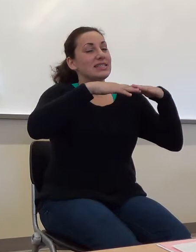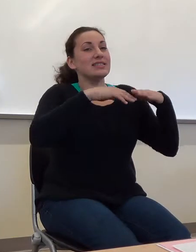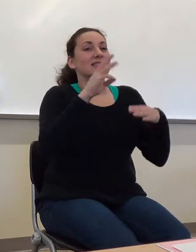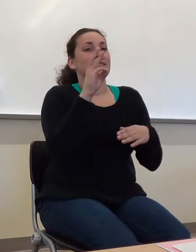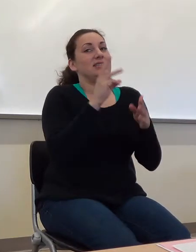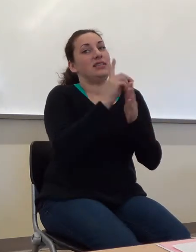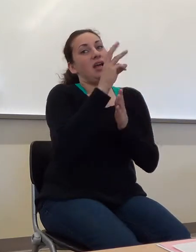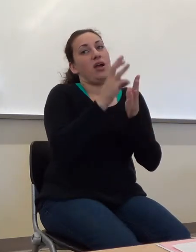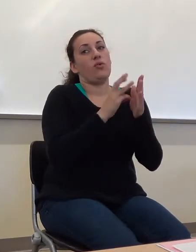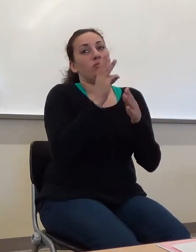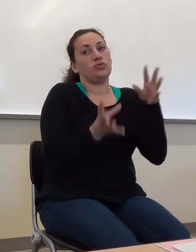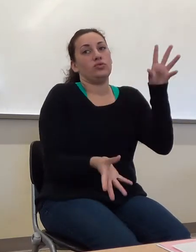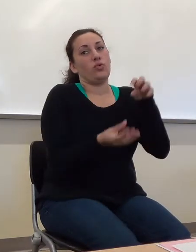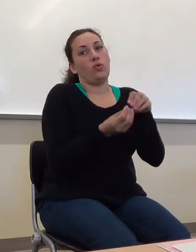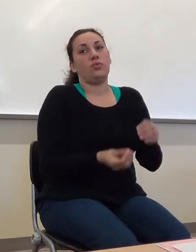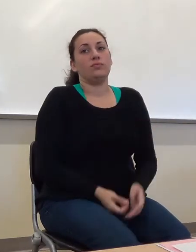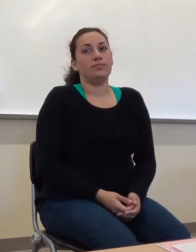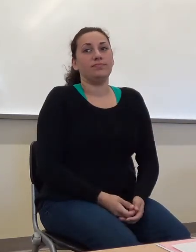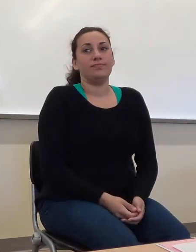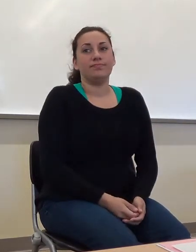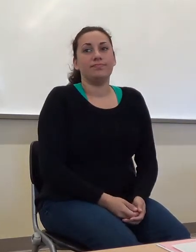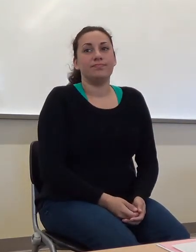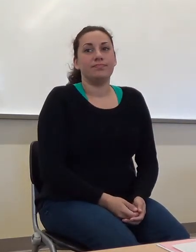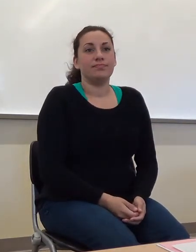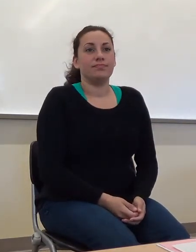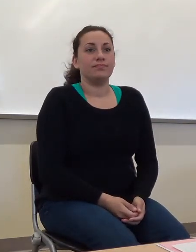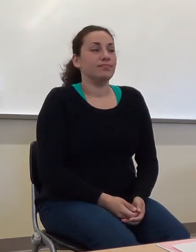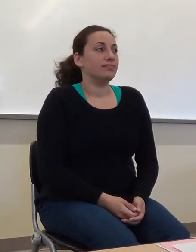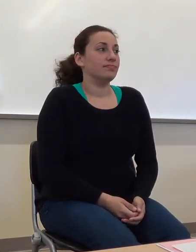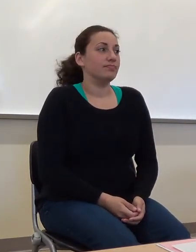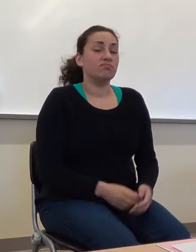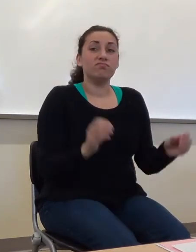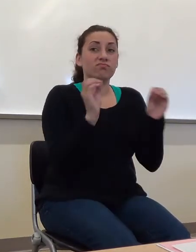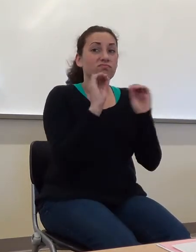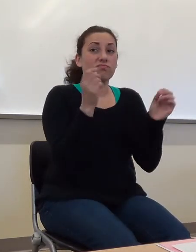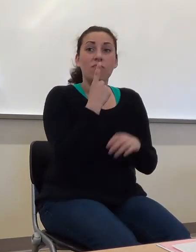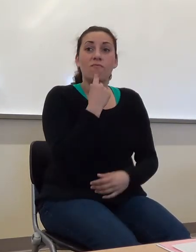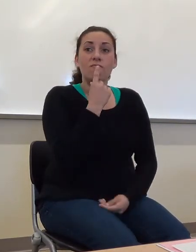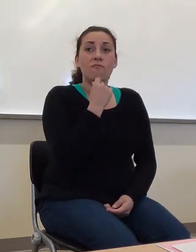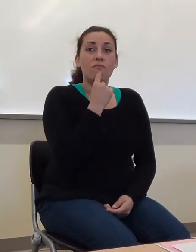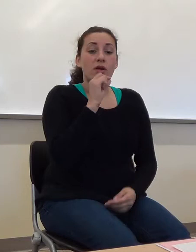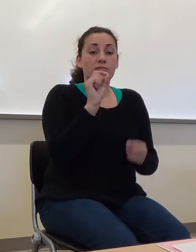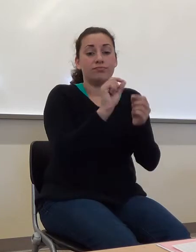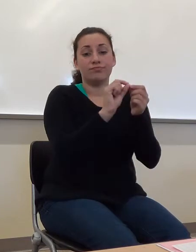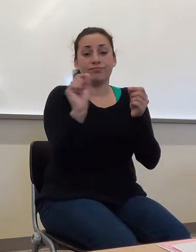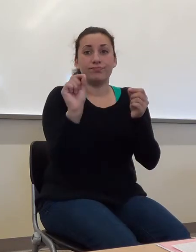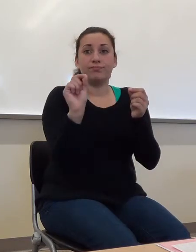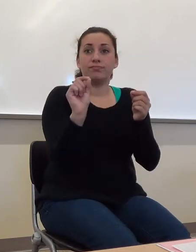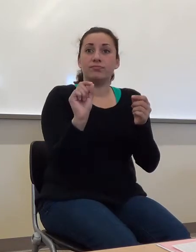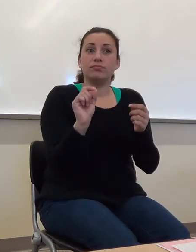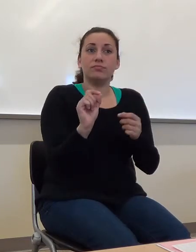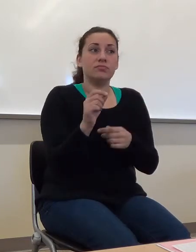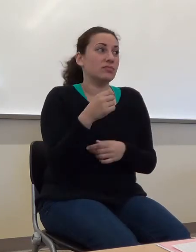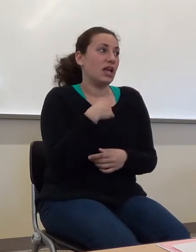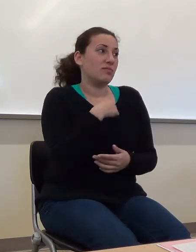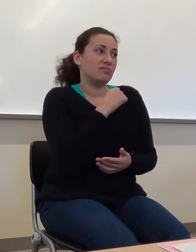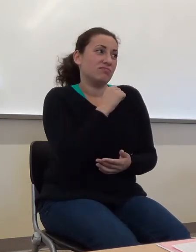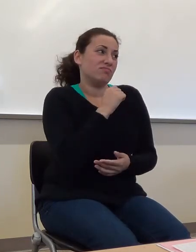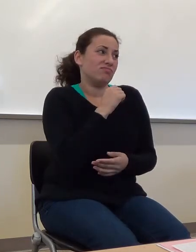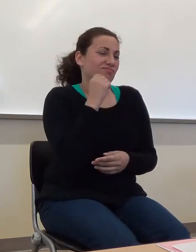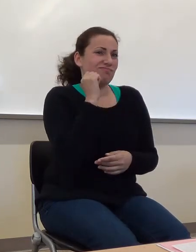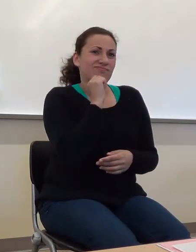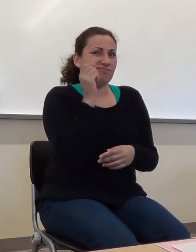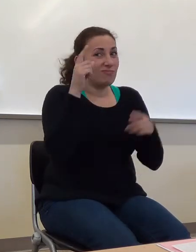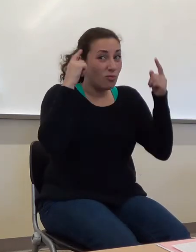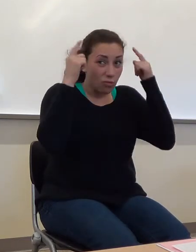time. So a couple of these people, again, there's no red note there, so I'm not concerned